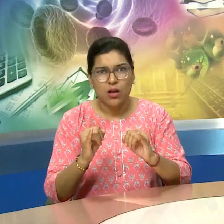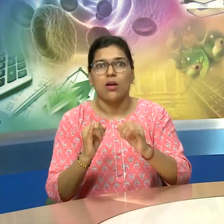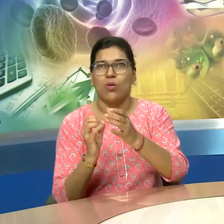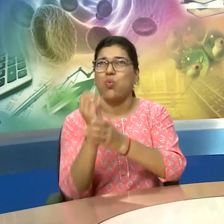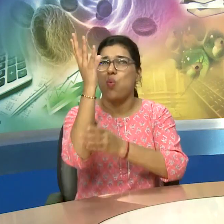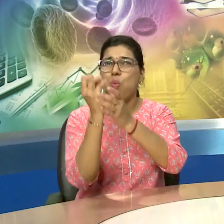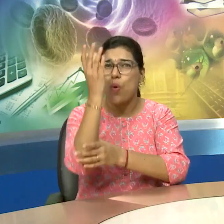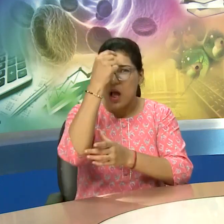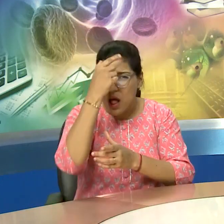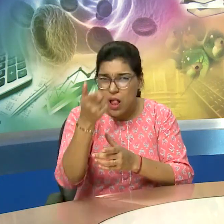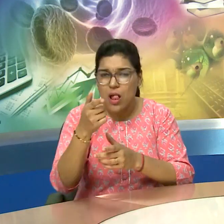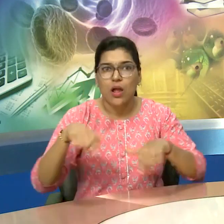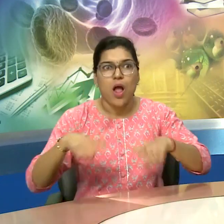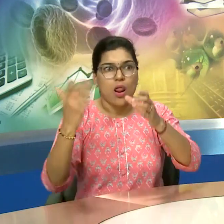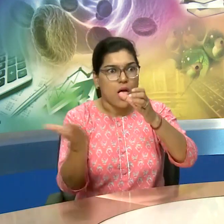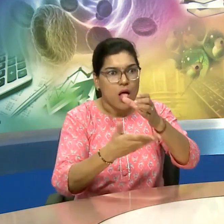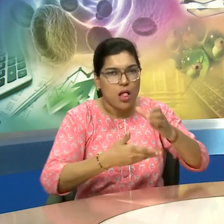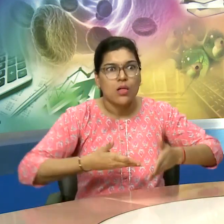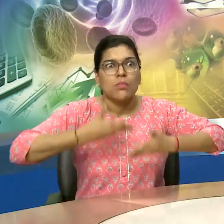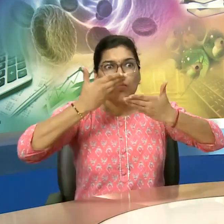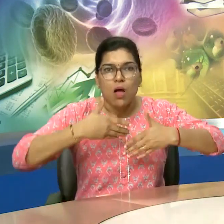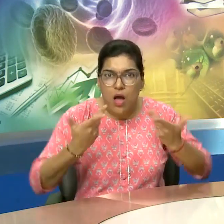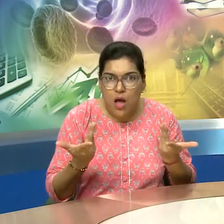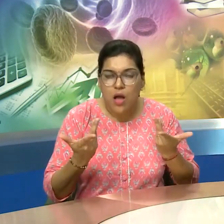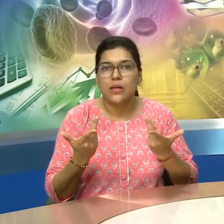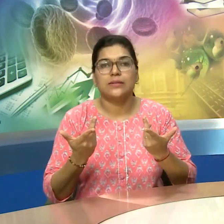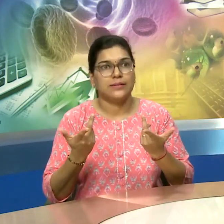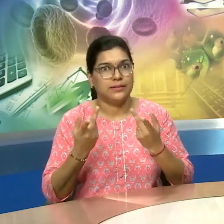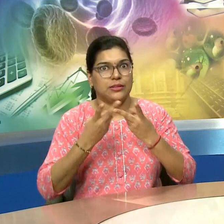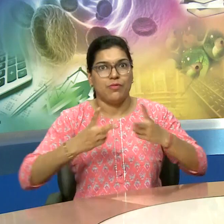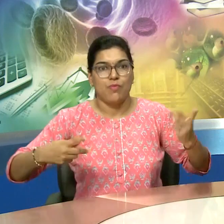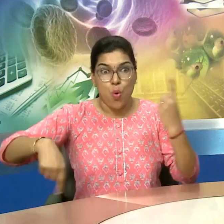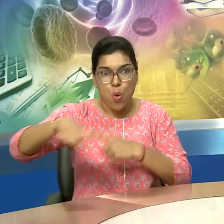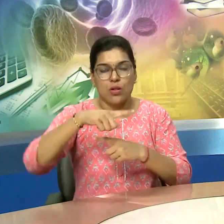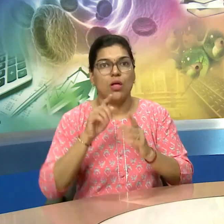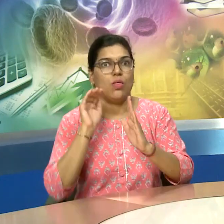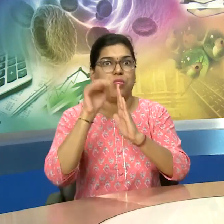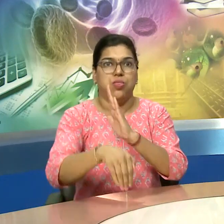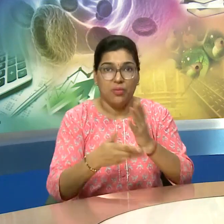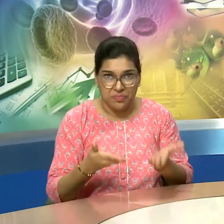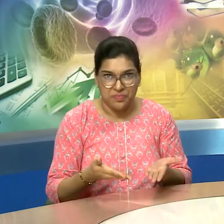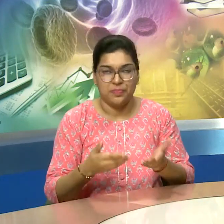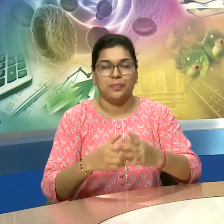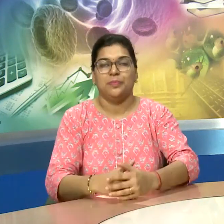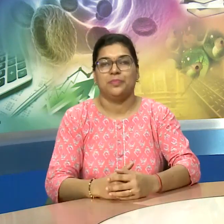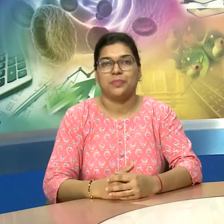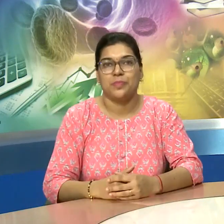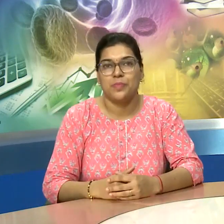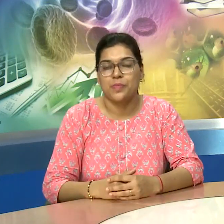It is increasing the economic growth, and because of this, there are